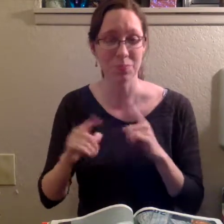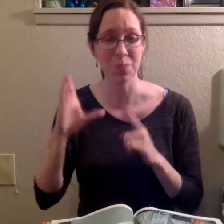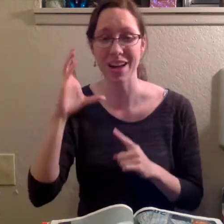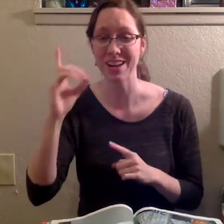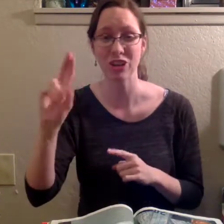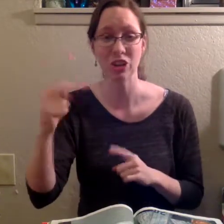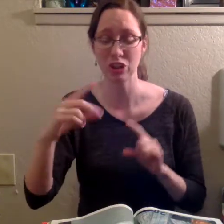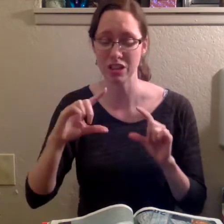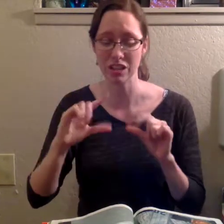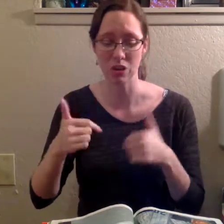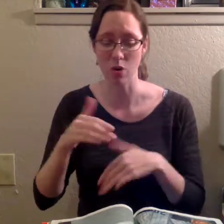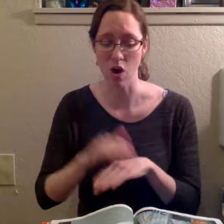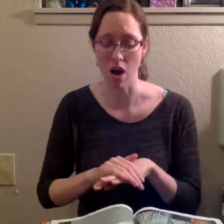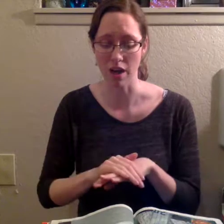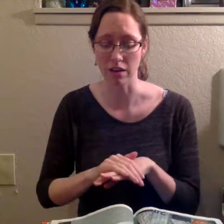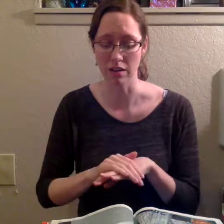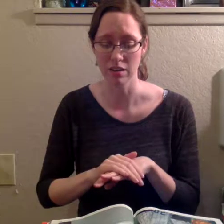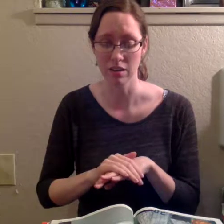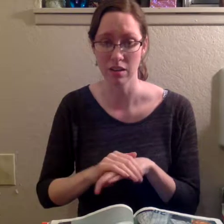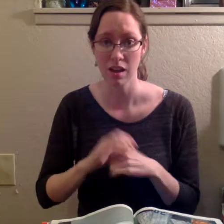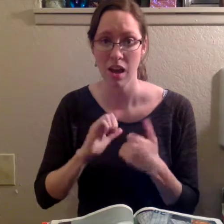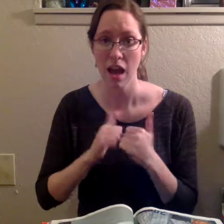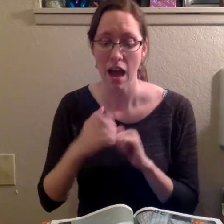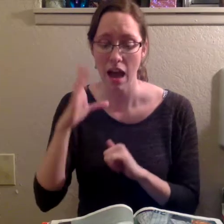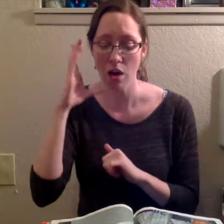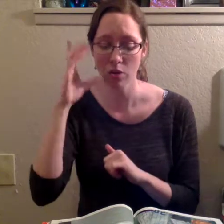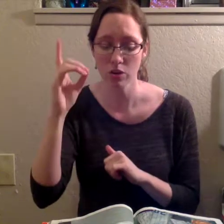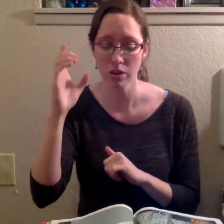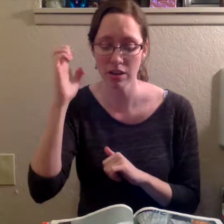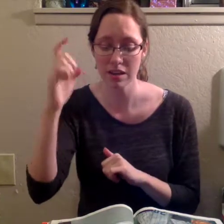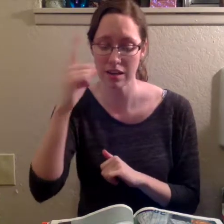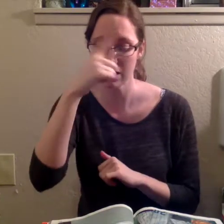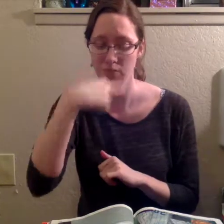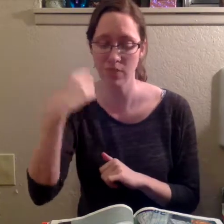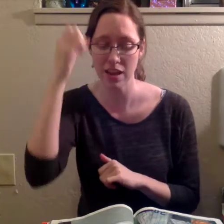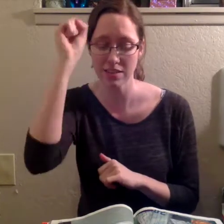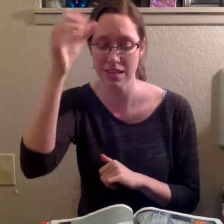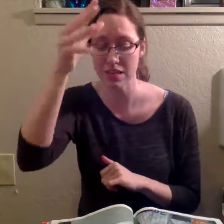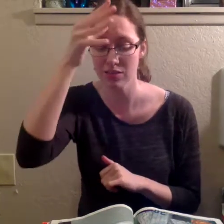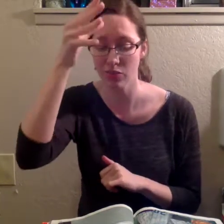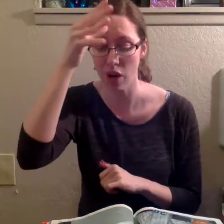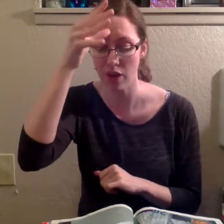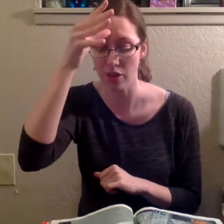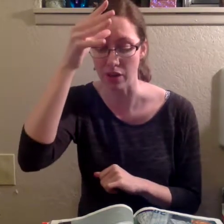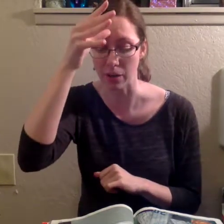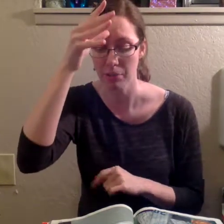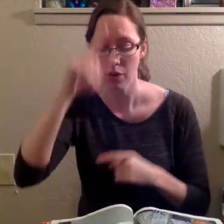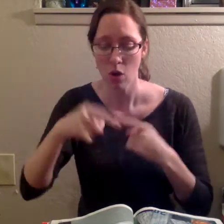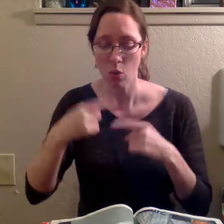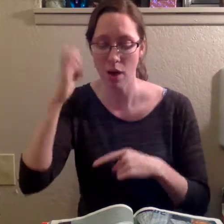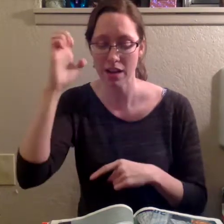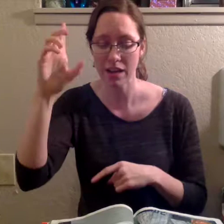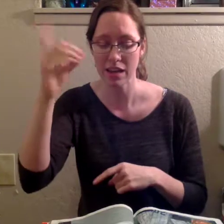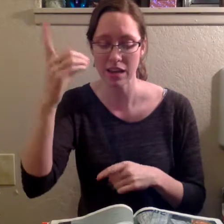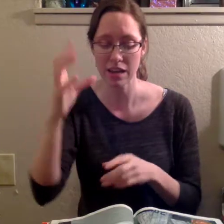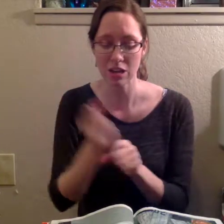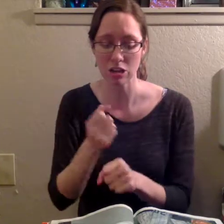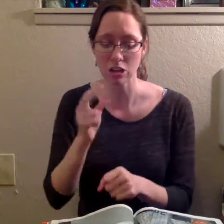but couldn't go on. How could he face his father when he'd